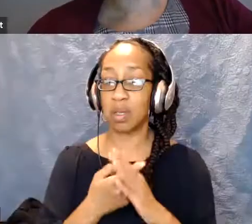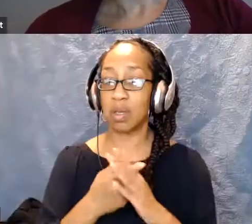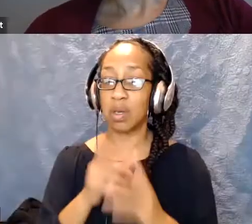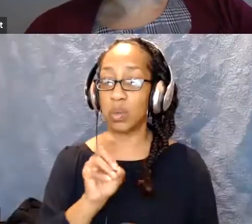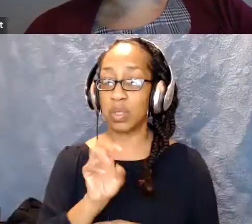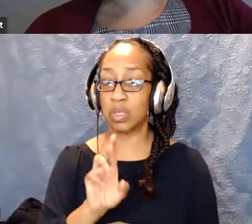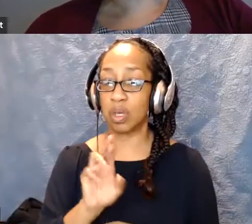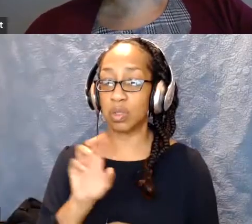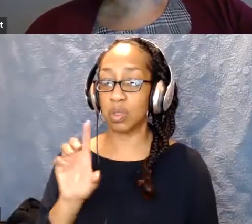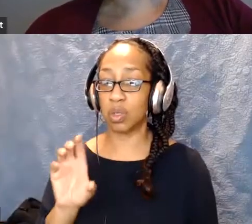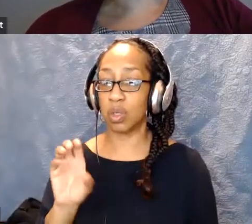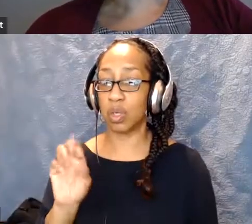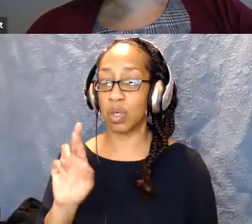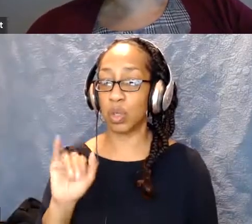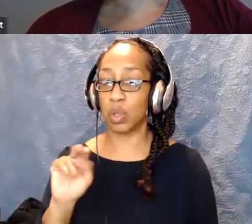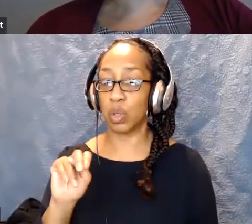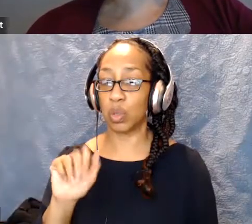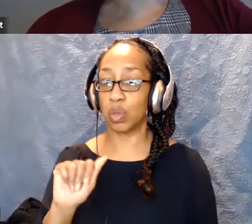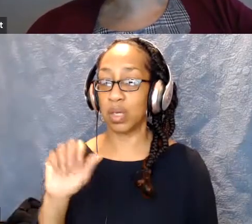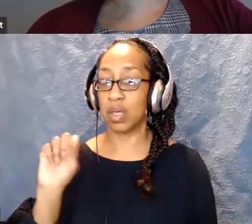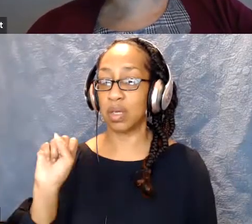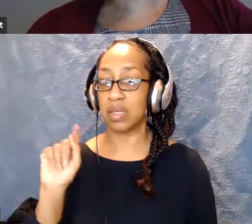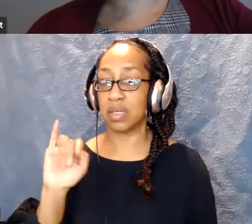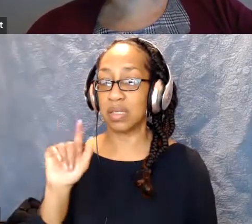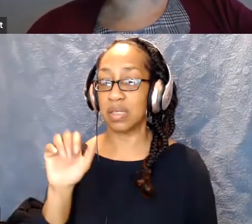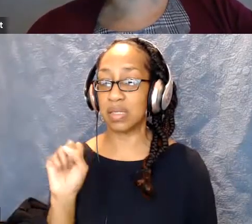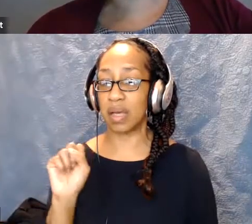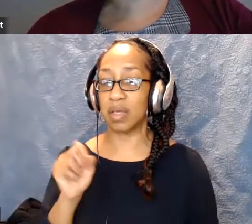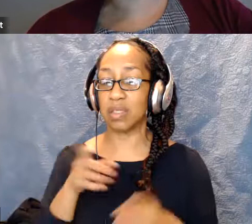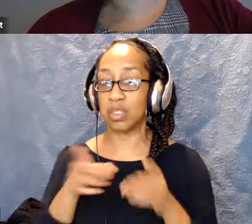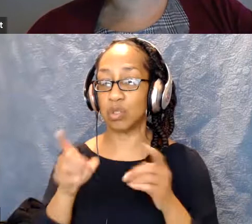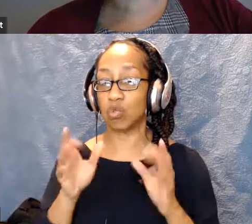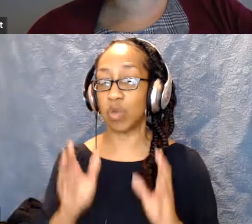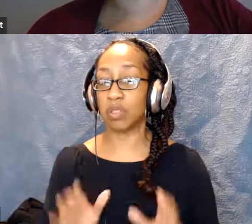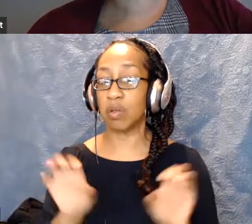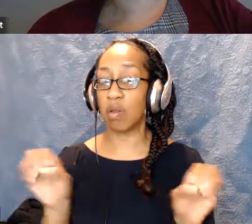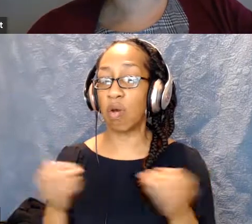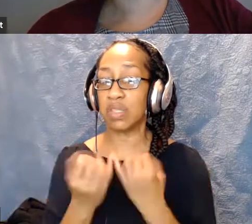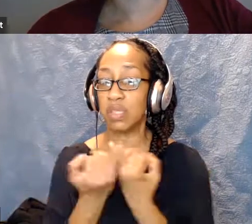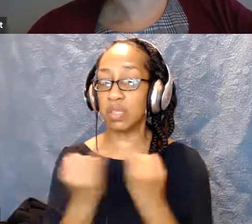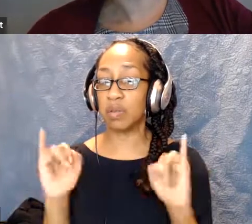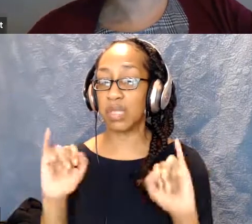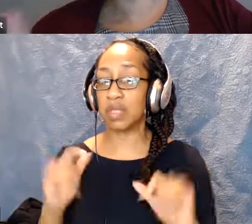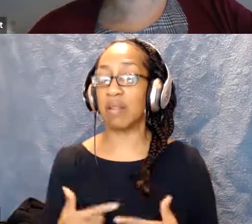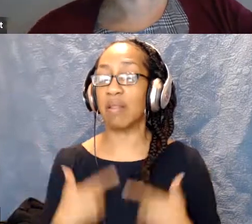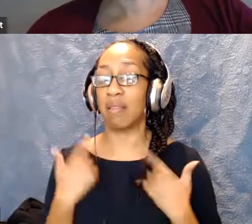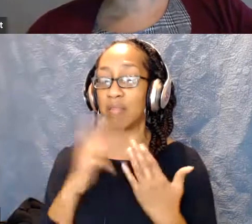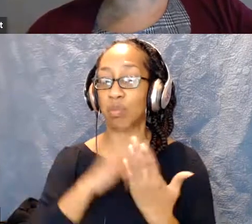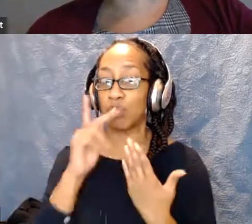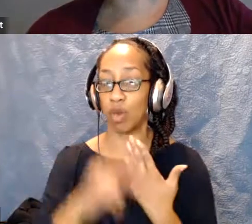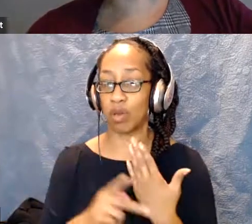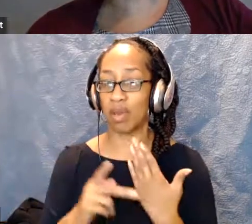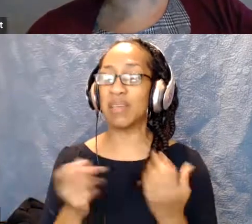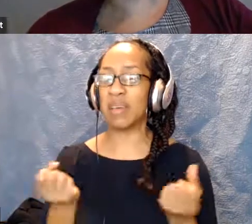Stiles. Dr. Stiles currently serves as the Director of Office of Independent Living Programs. Many of us know her. She